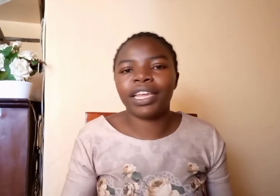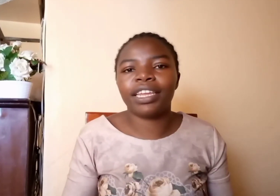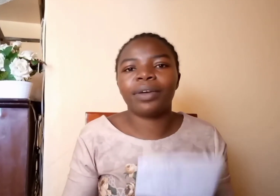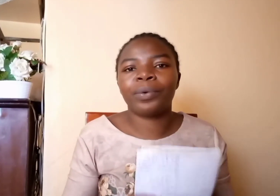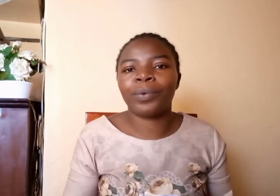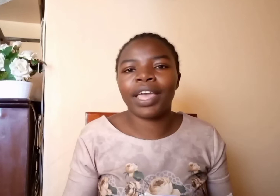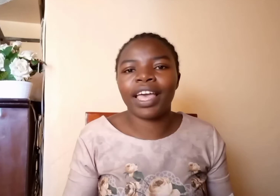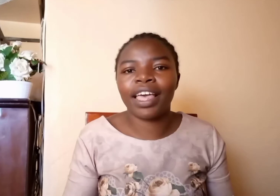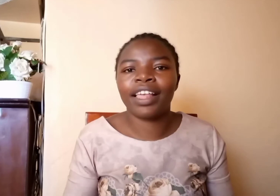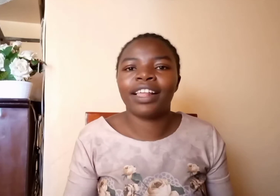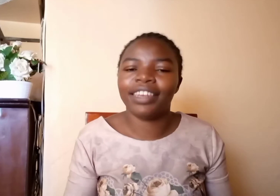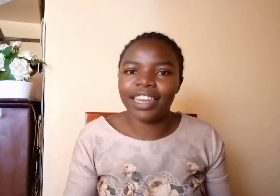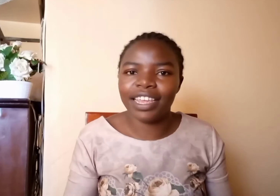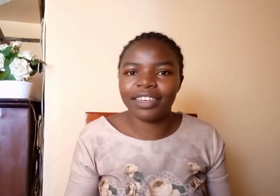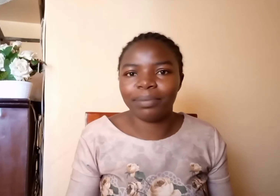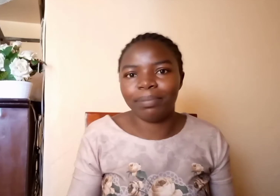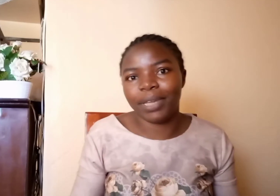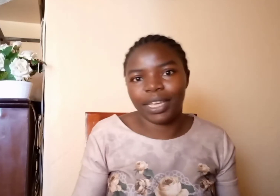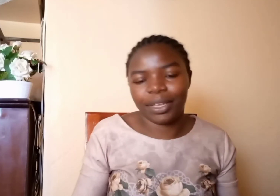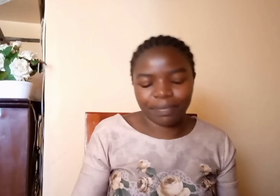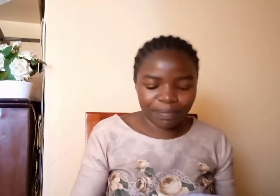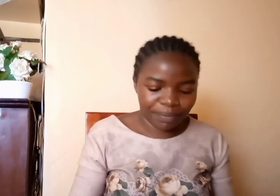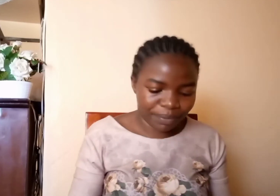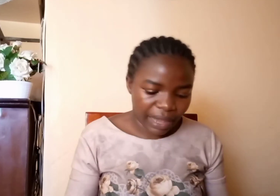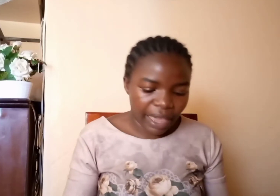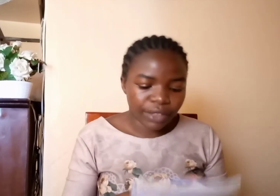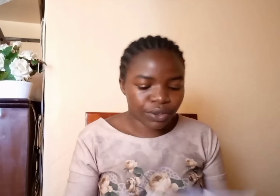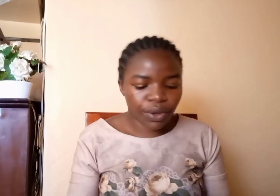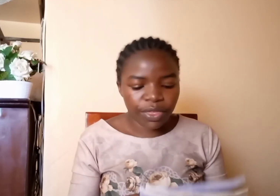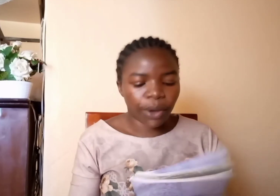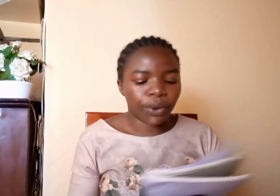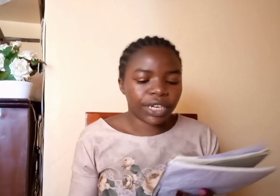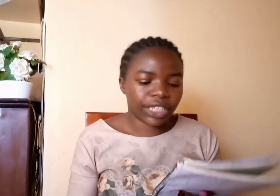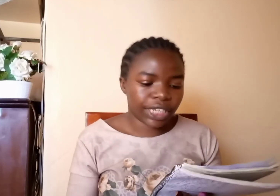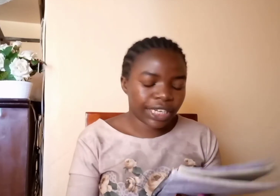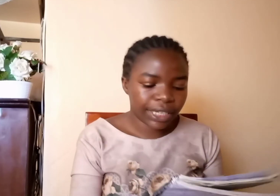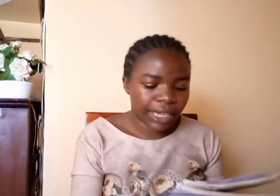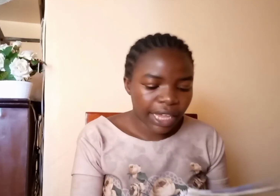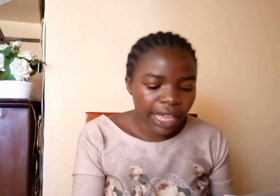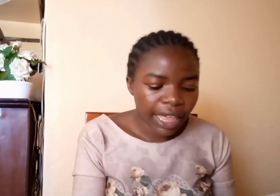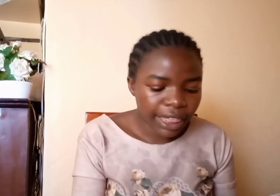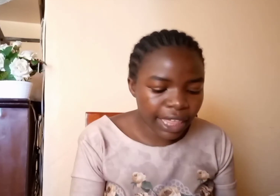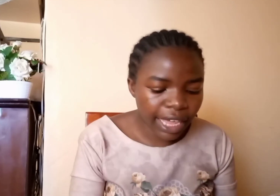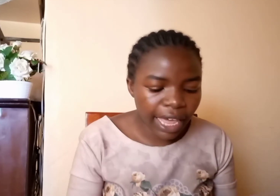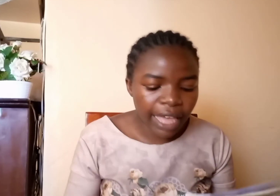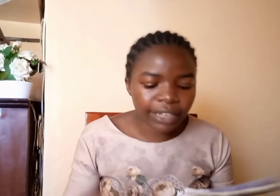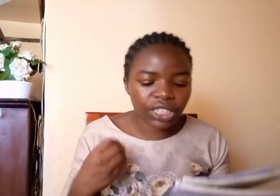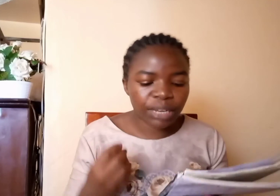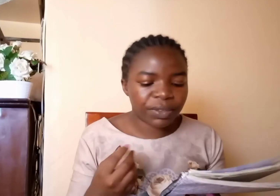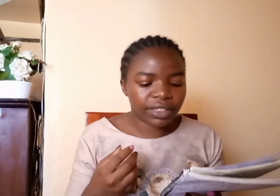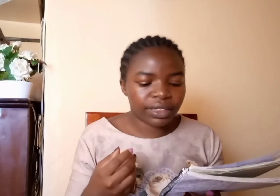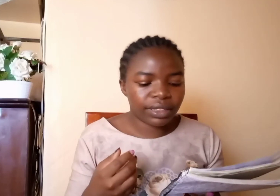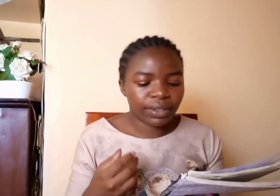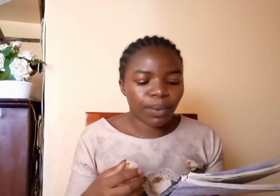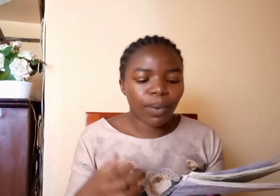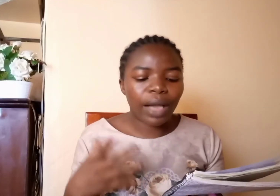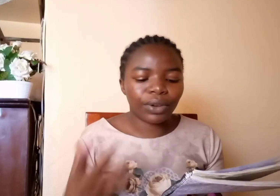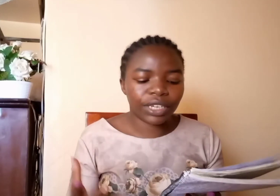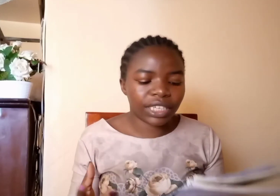explaining where need be. So the origin, the handshapes were